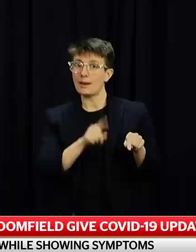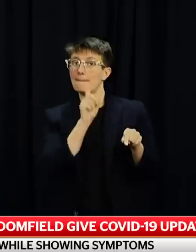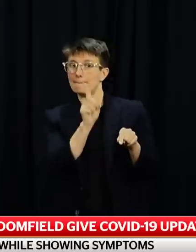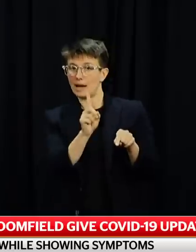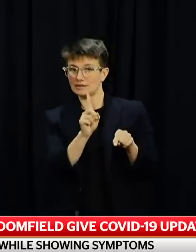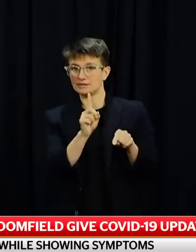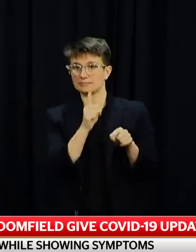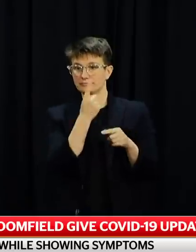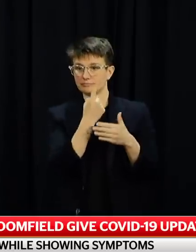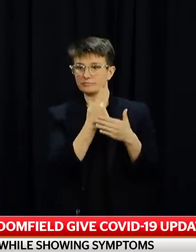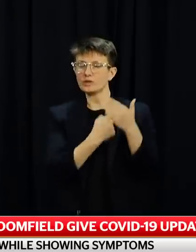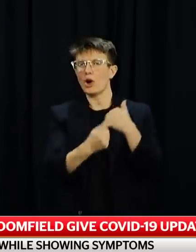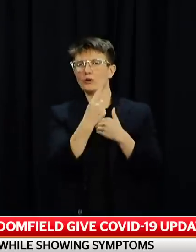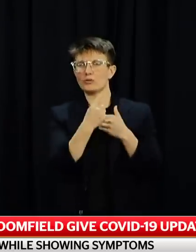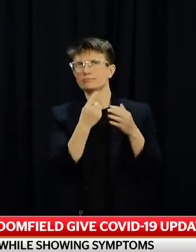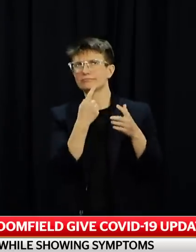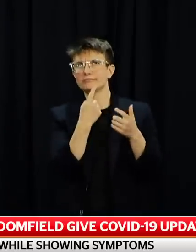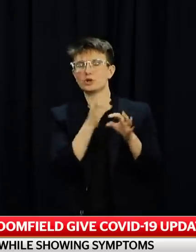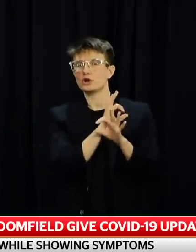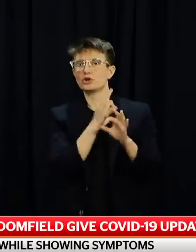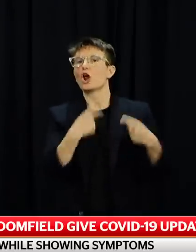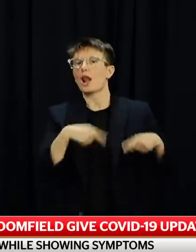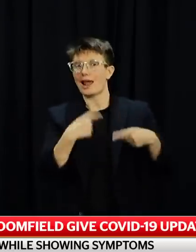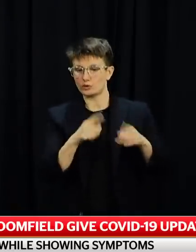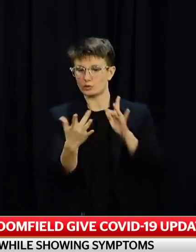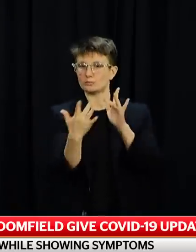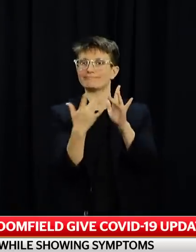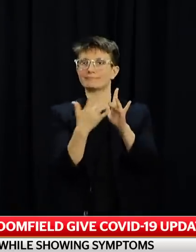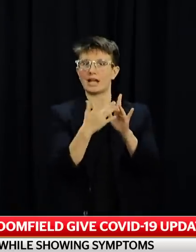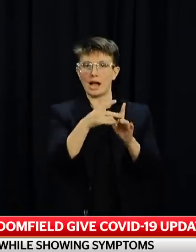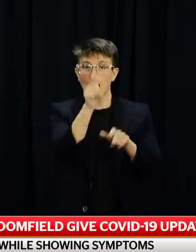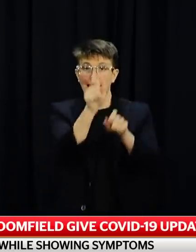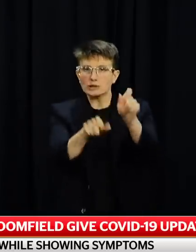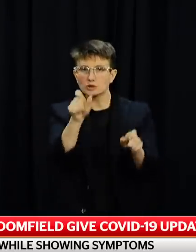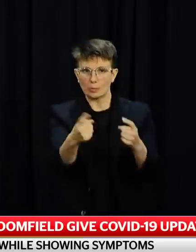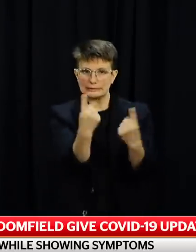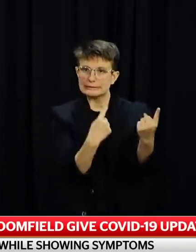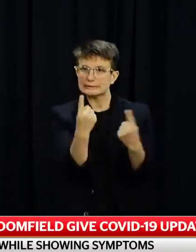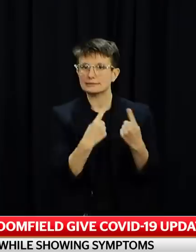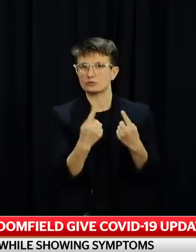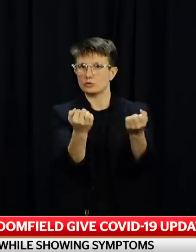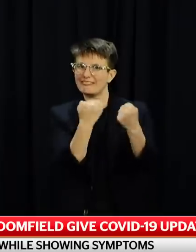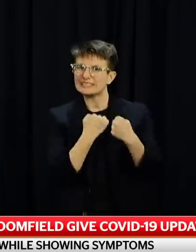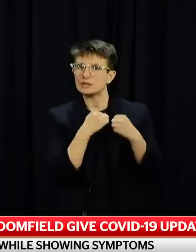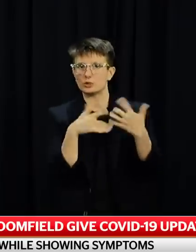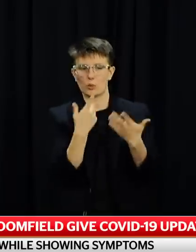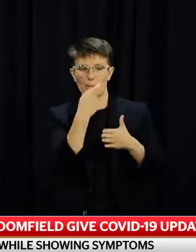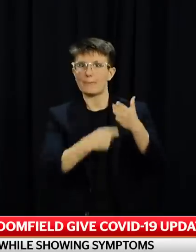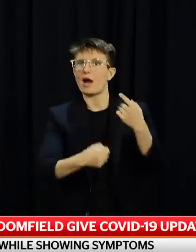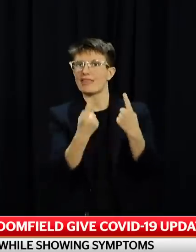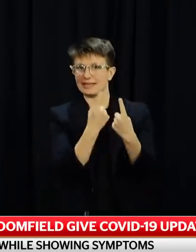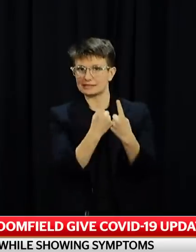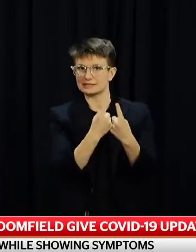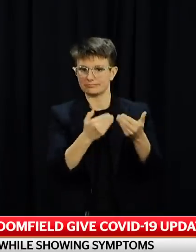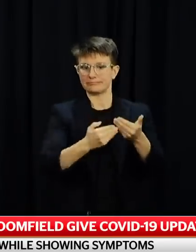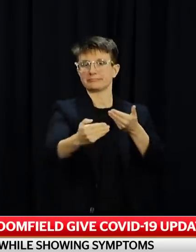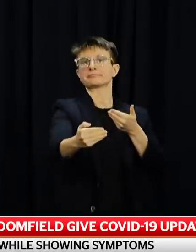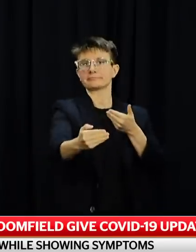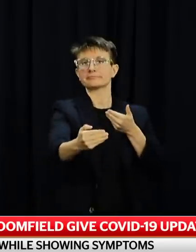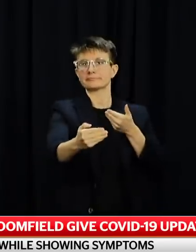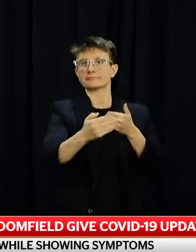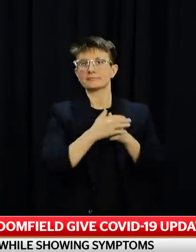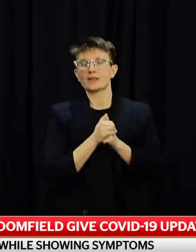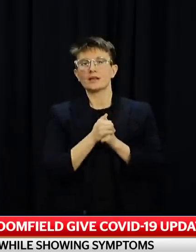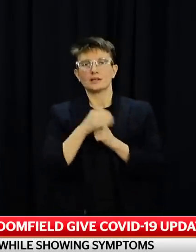level 3 that can happen through phone or online orders, delivery, pick-up, drive-through, click and collect. So you'll remember that was a major